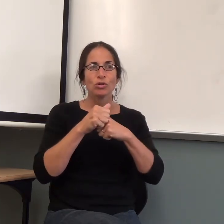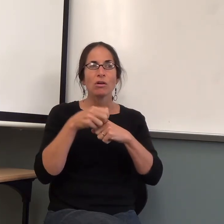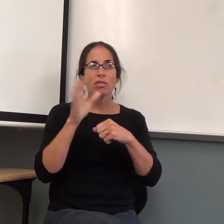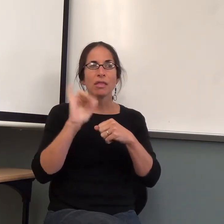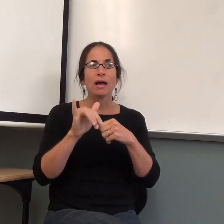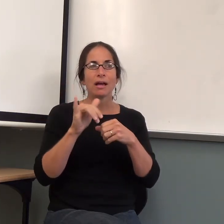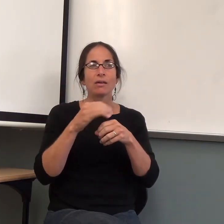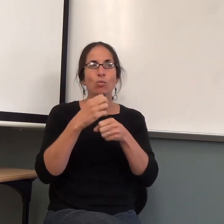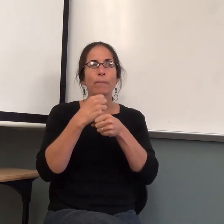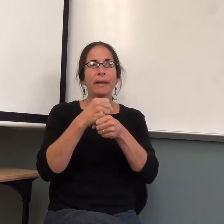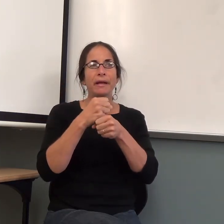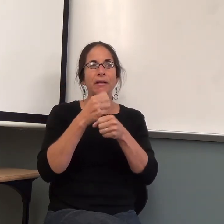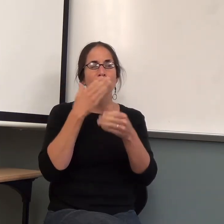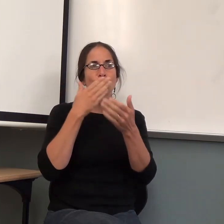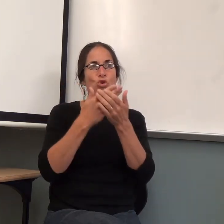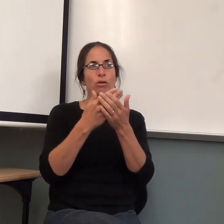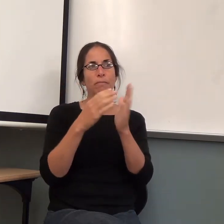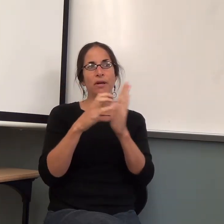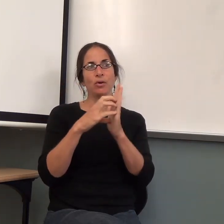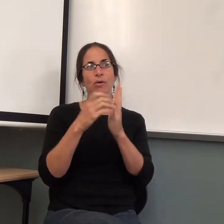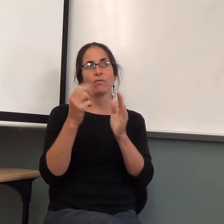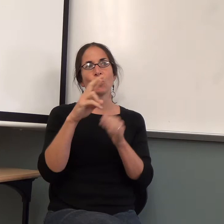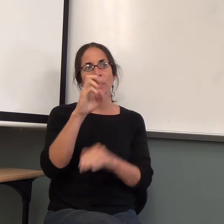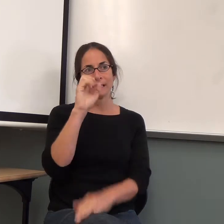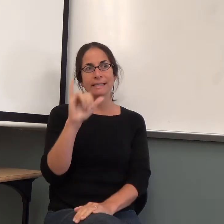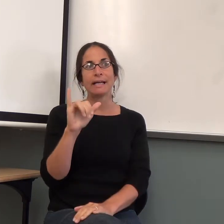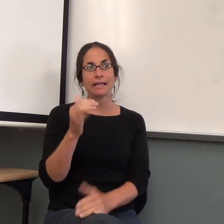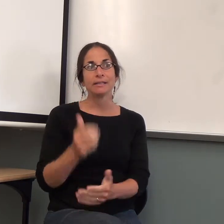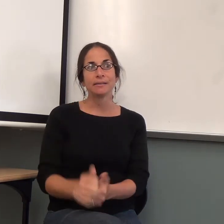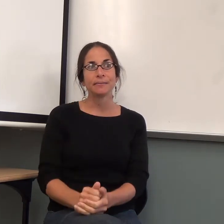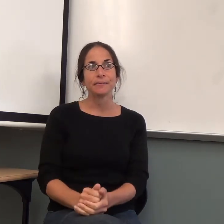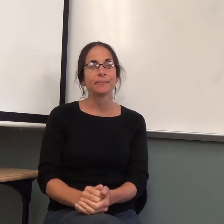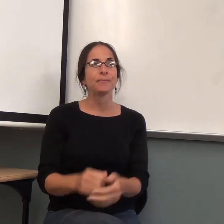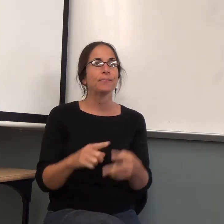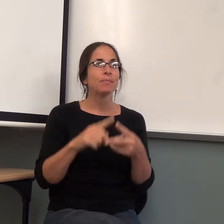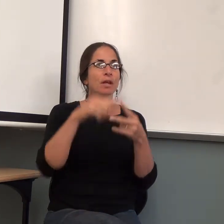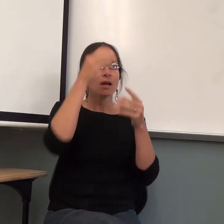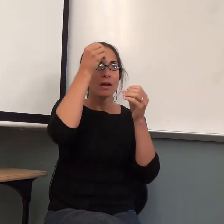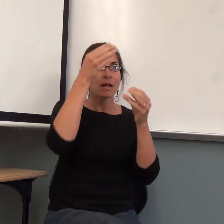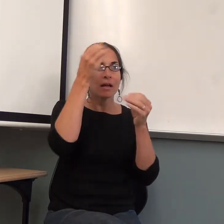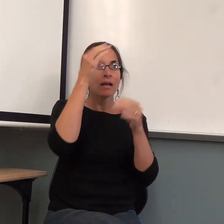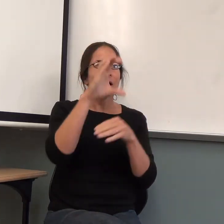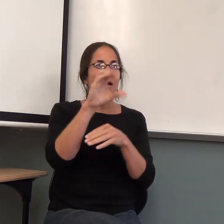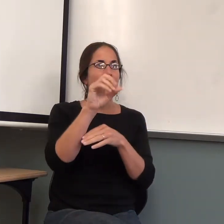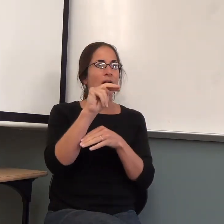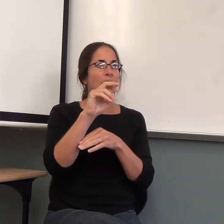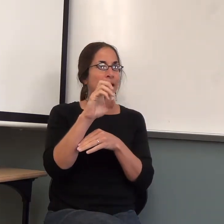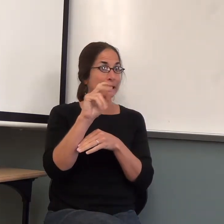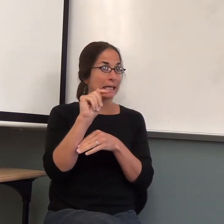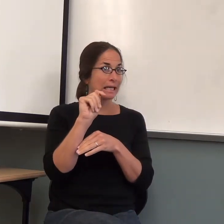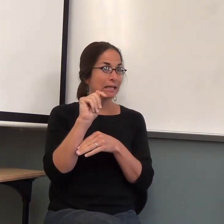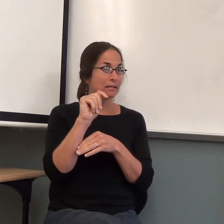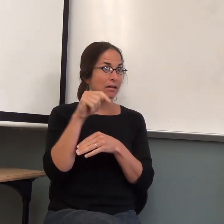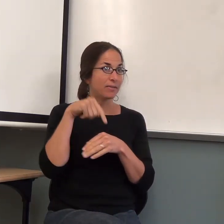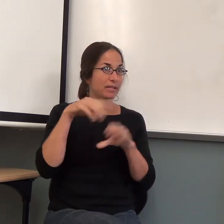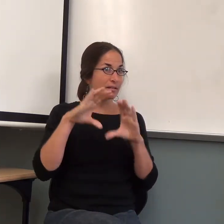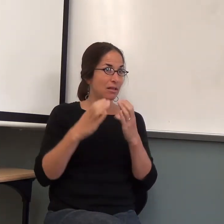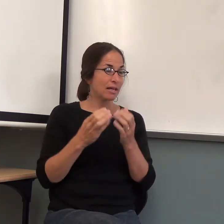a good paragraph or a good essay, okay? The content portion of our class has to do with